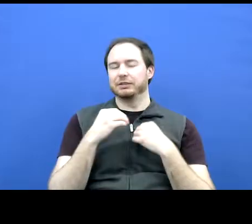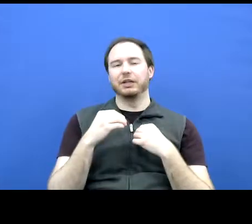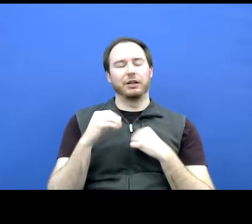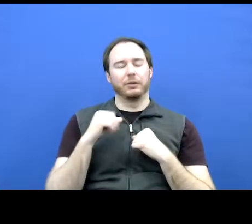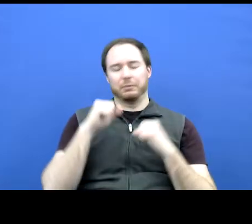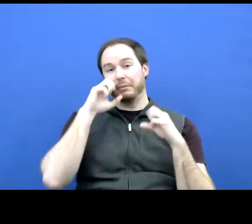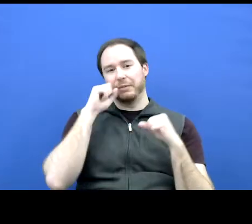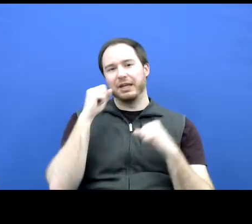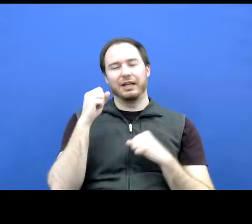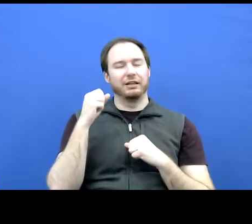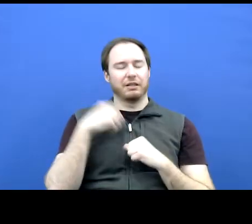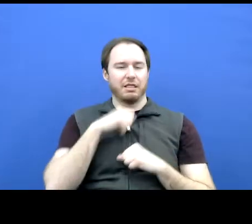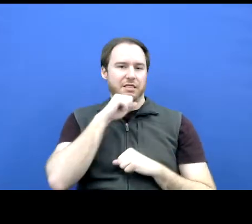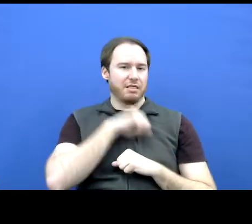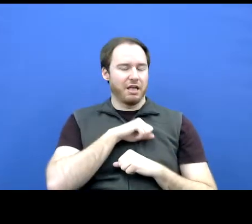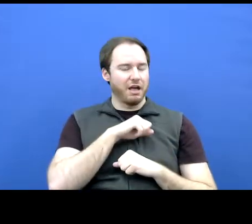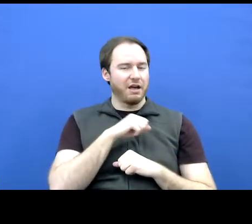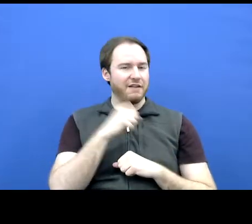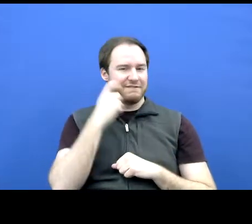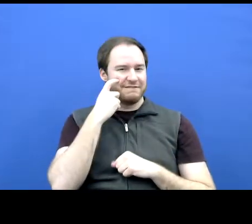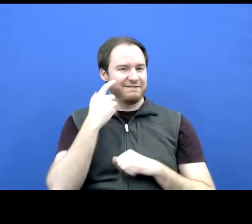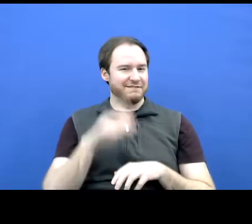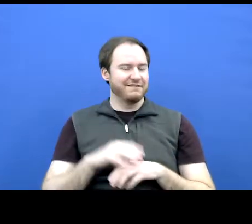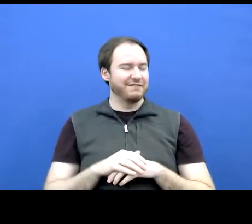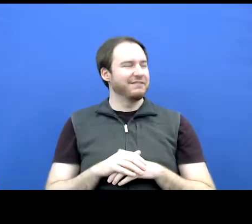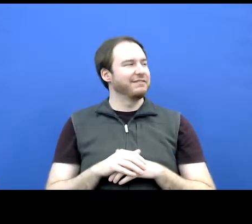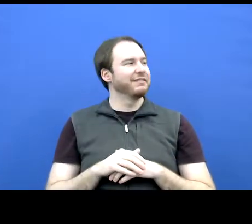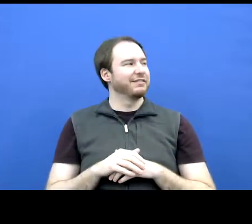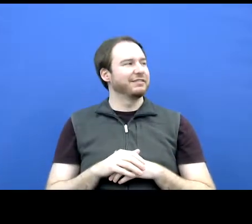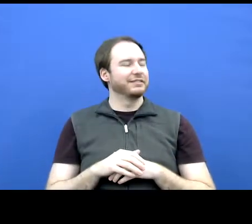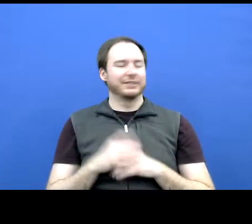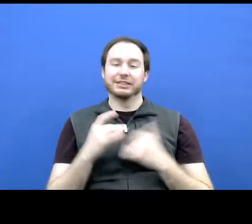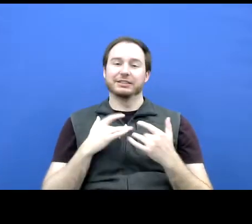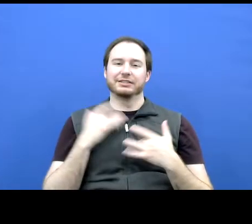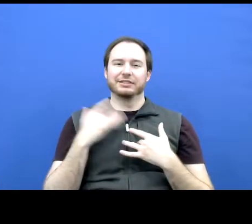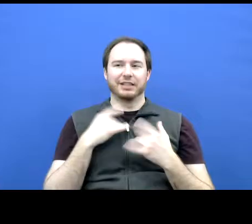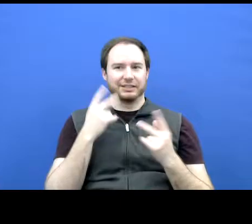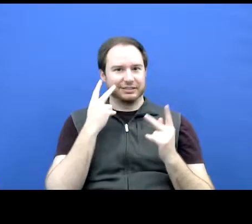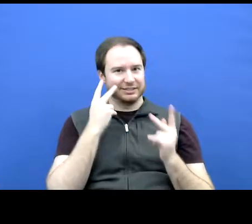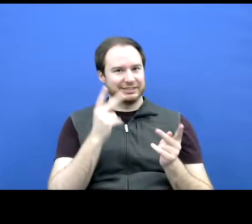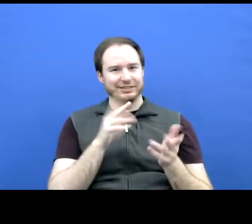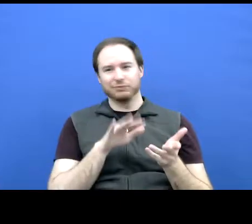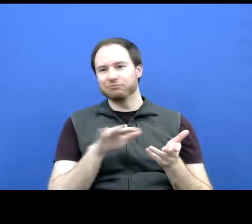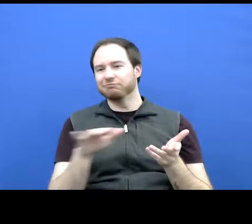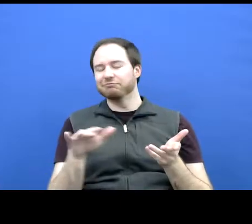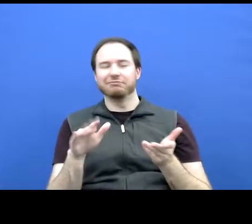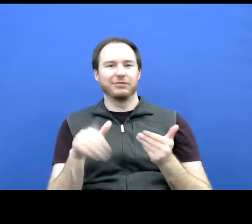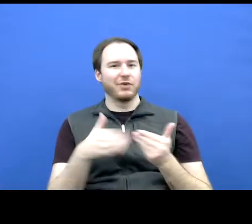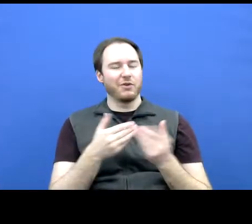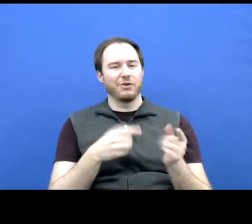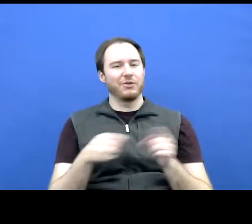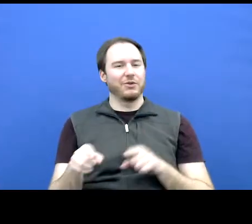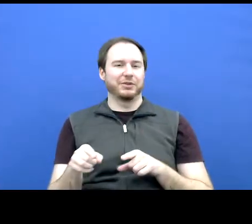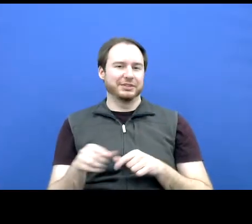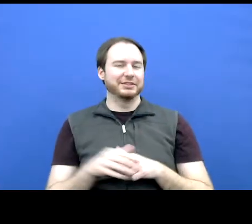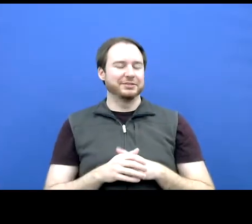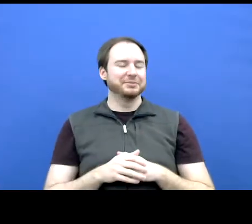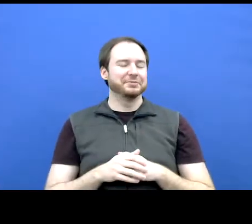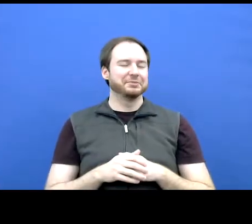really amazing. I love that. And it's exciting to see all these things going on with the